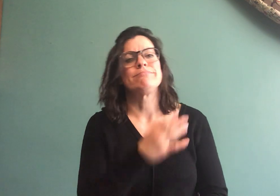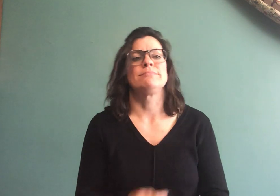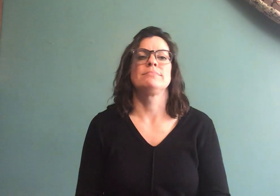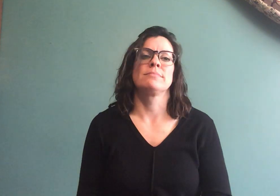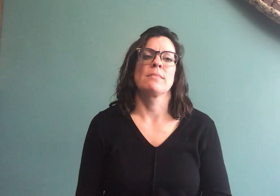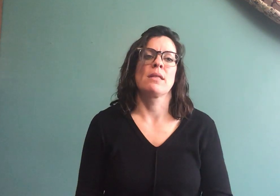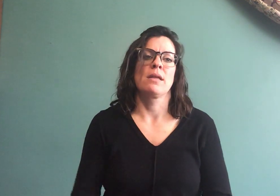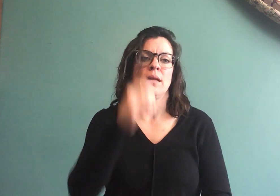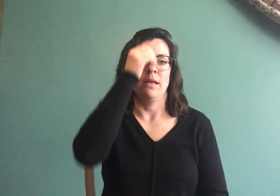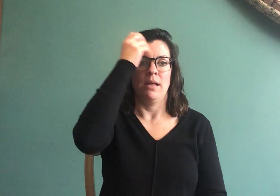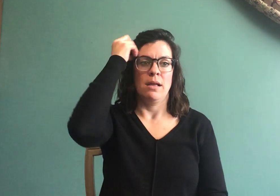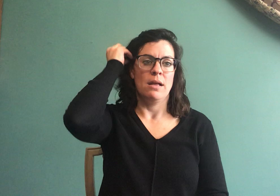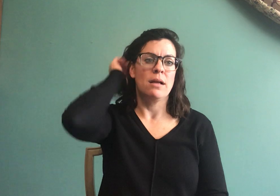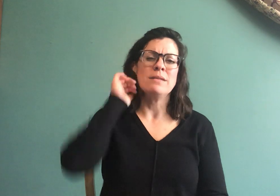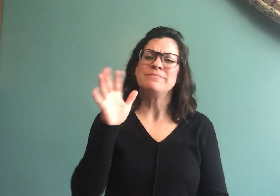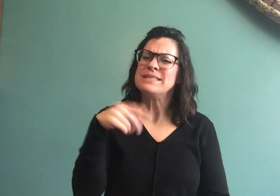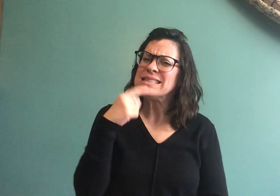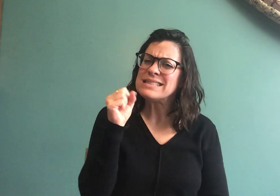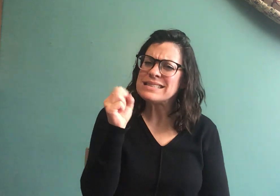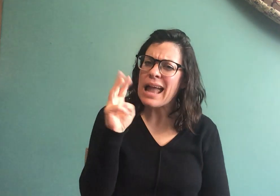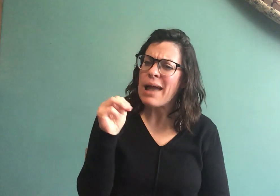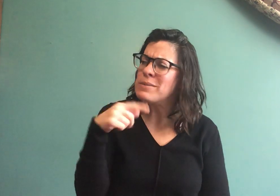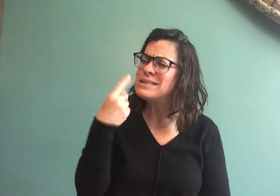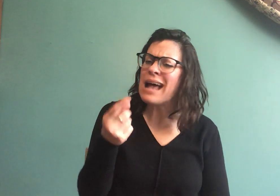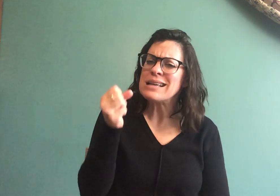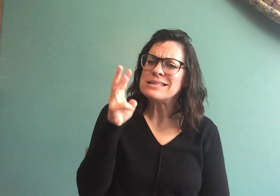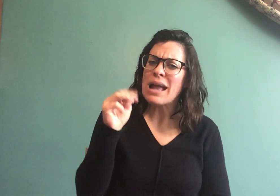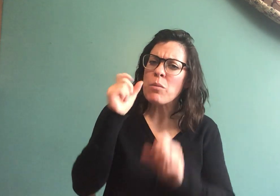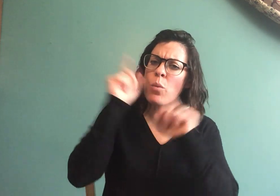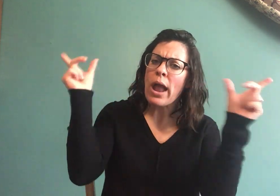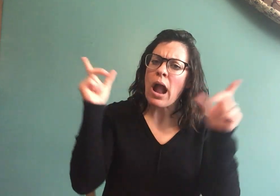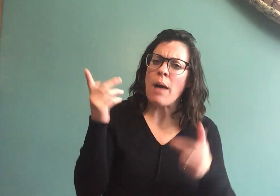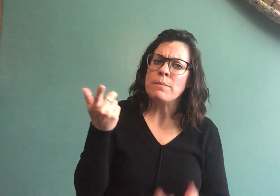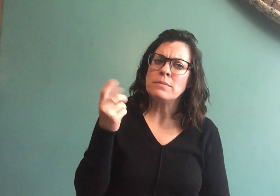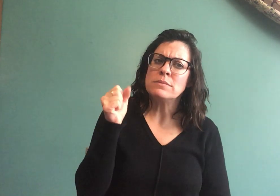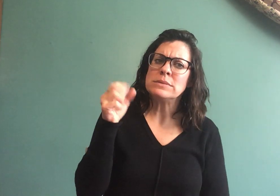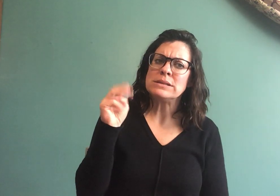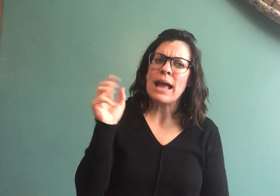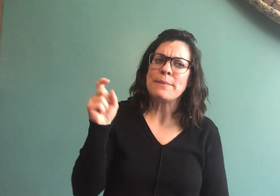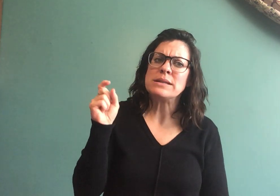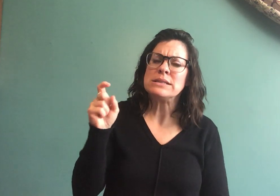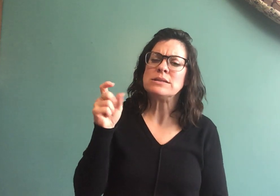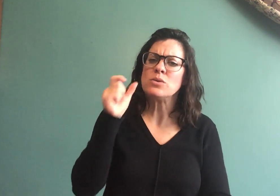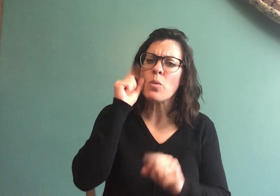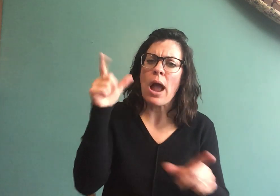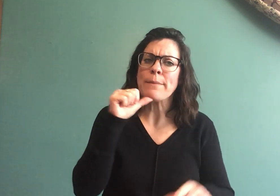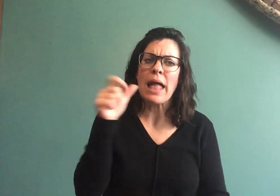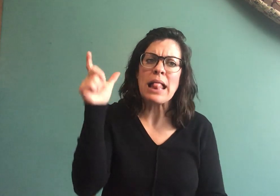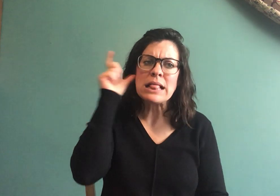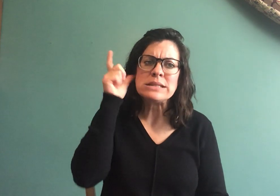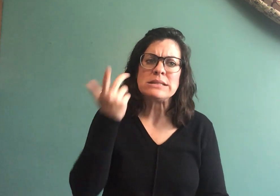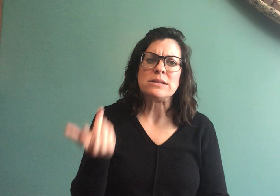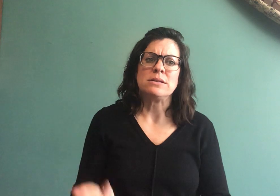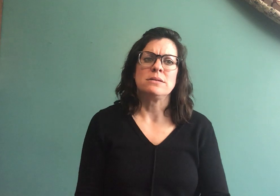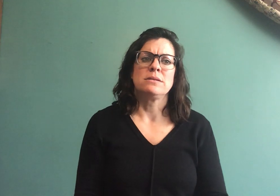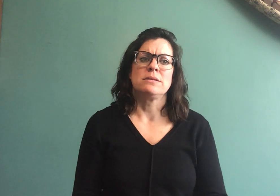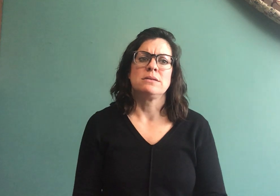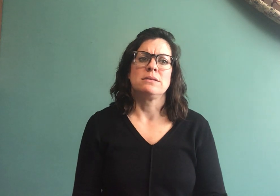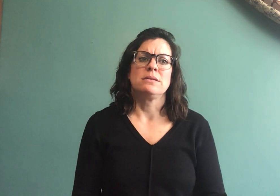this. We gotta get through No, this. I'm listening. I don't get. I don't Okay. get- All right, so if I'm pulling